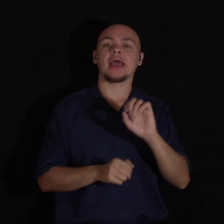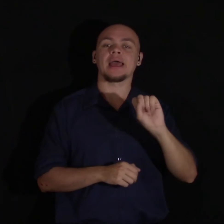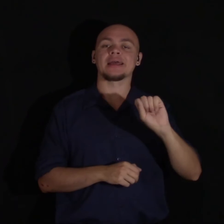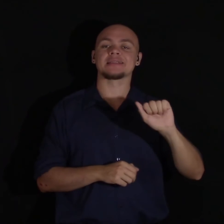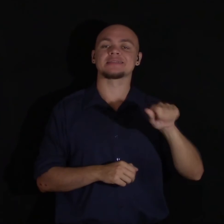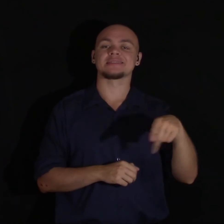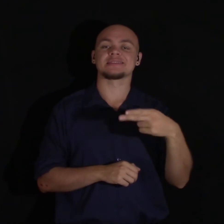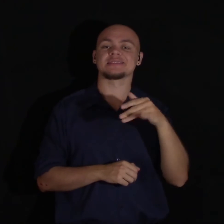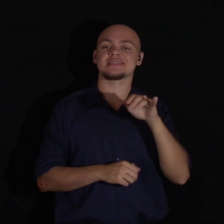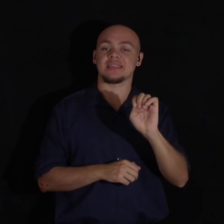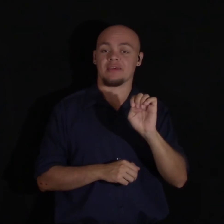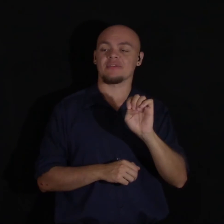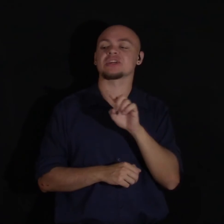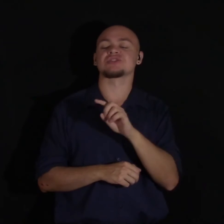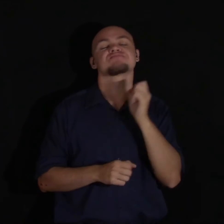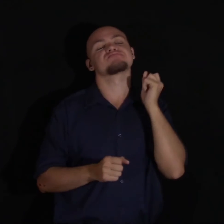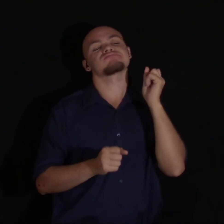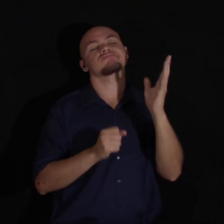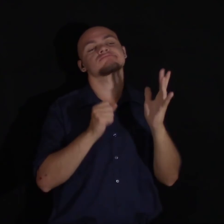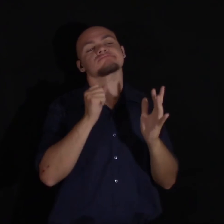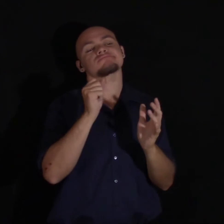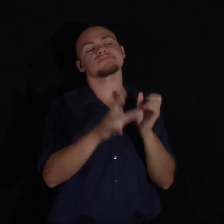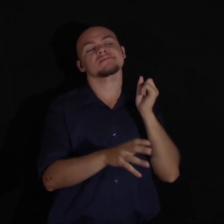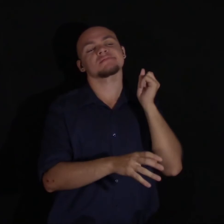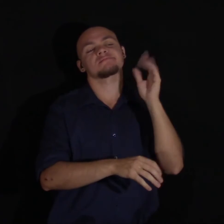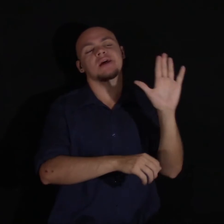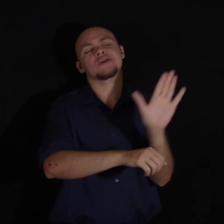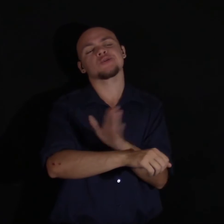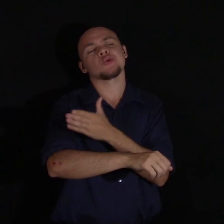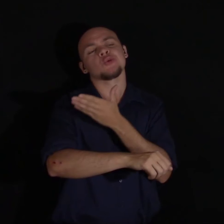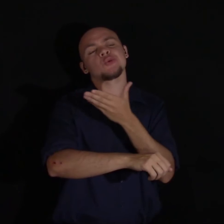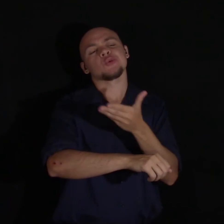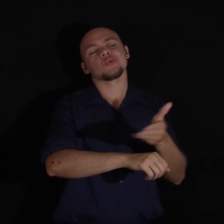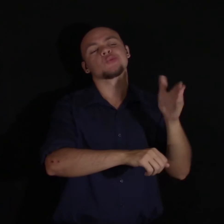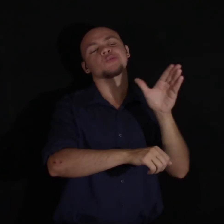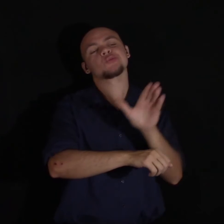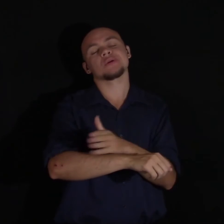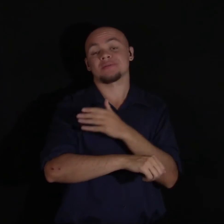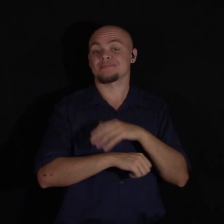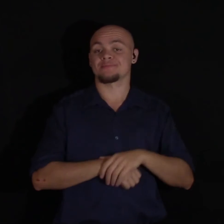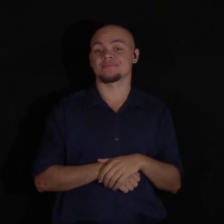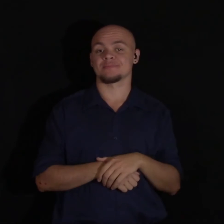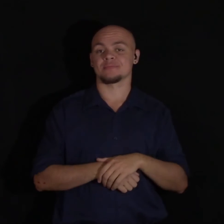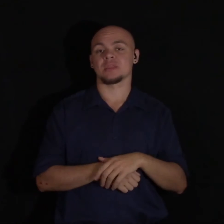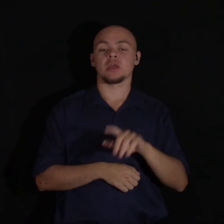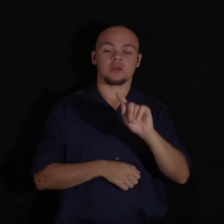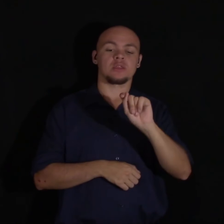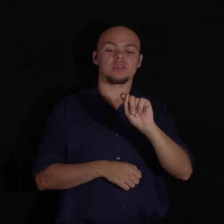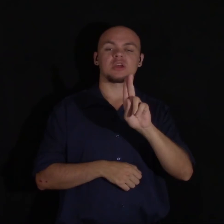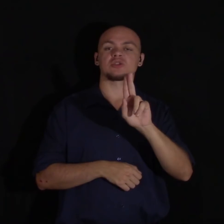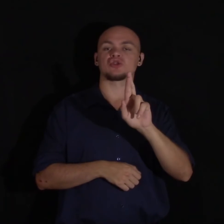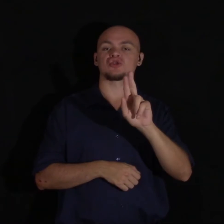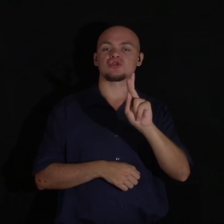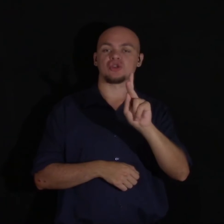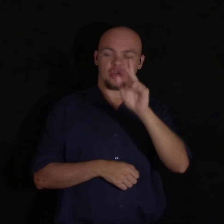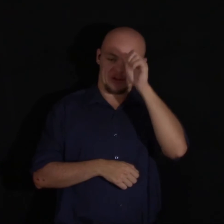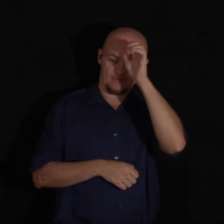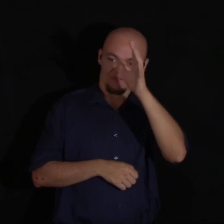of her native country. The Turk allowed this intimacy to take place, and encouraged the hopes of the youthful